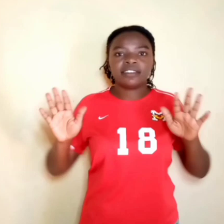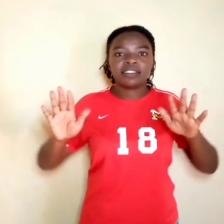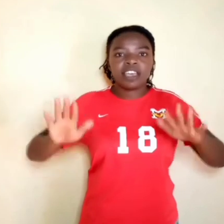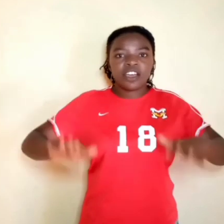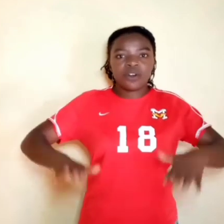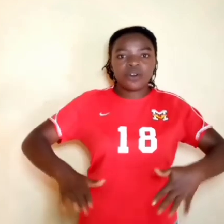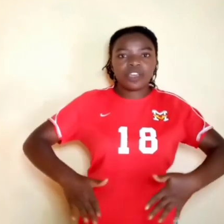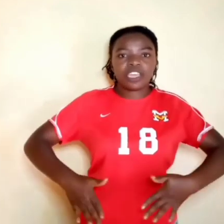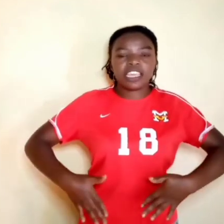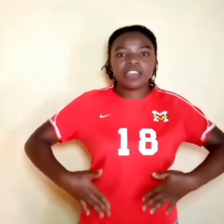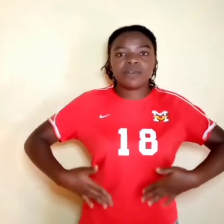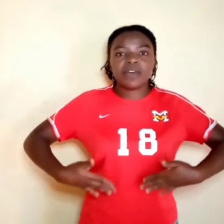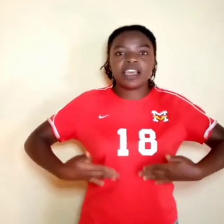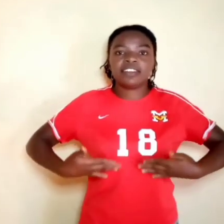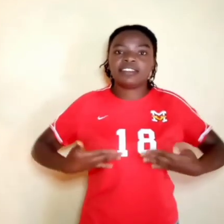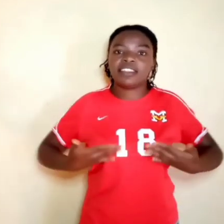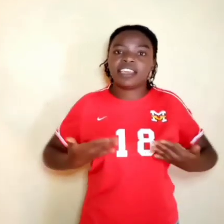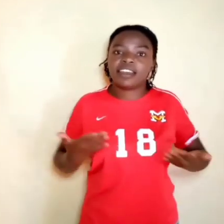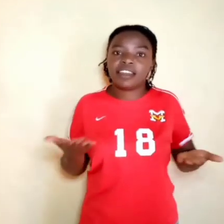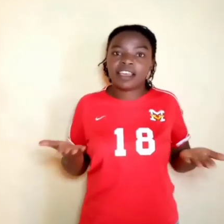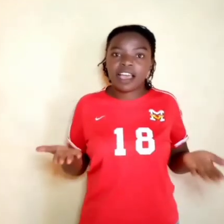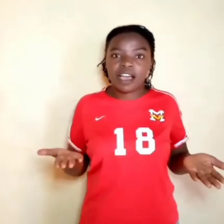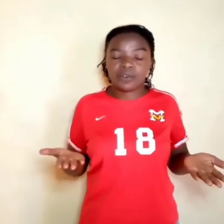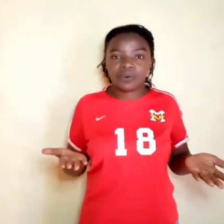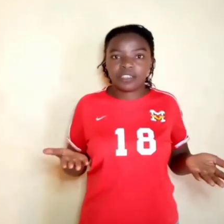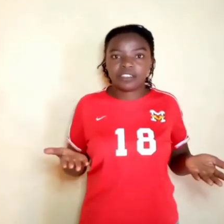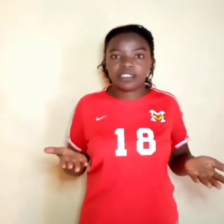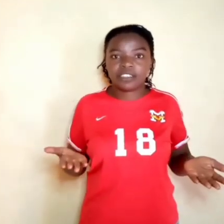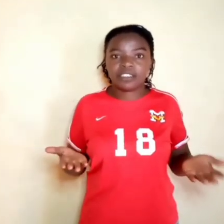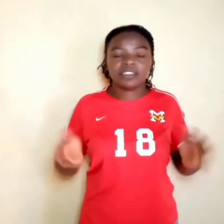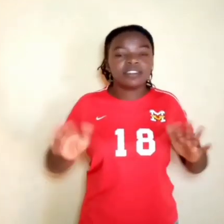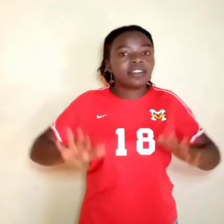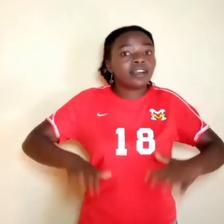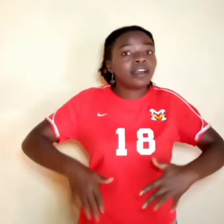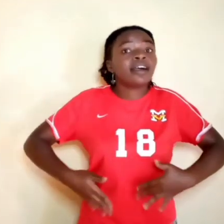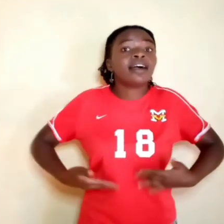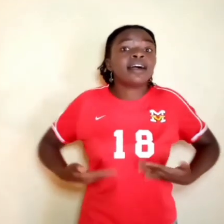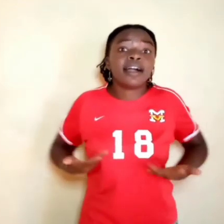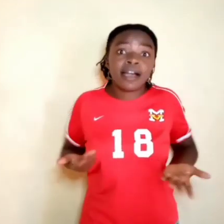hands going inward then outwards. How.